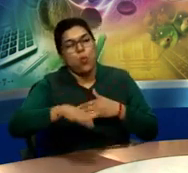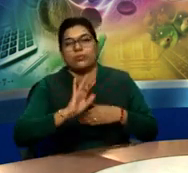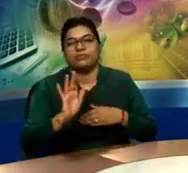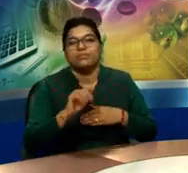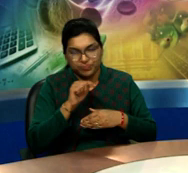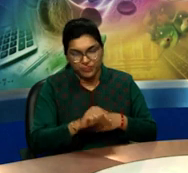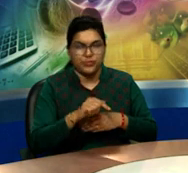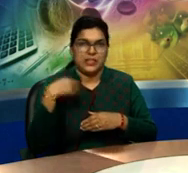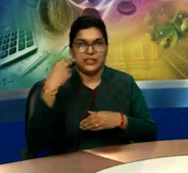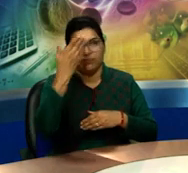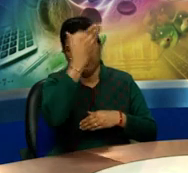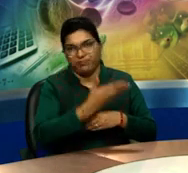So we should keep this in mind.